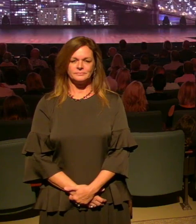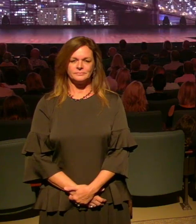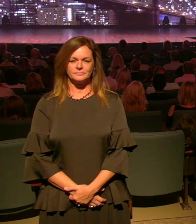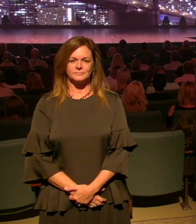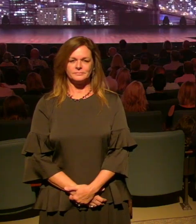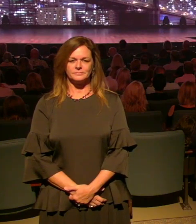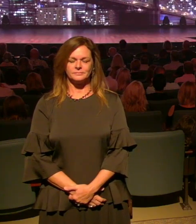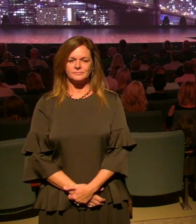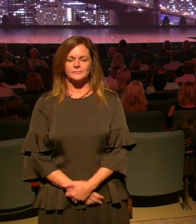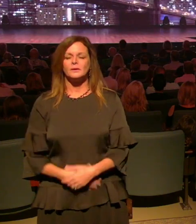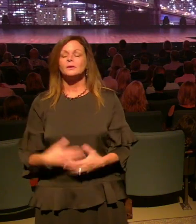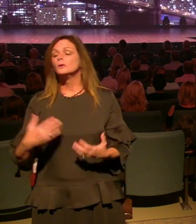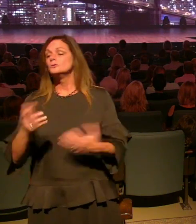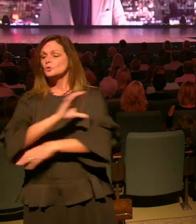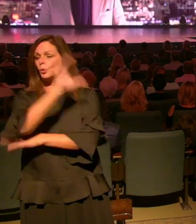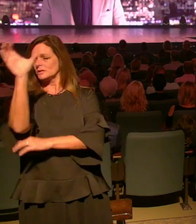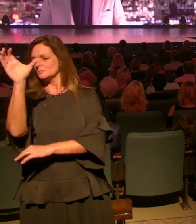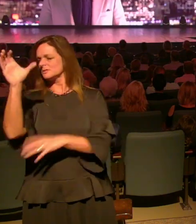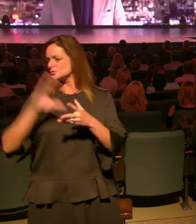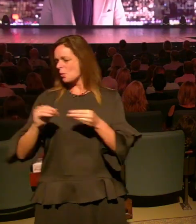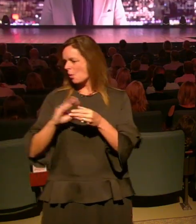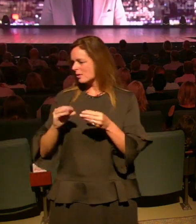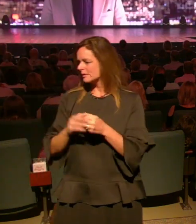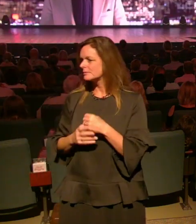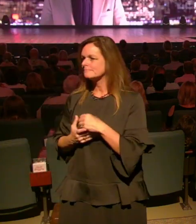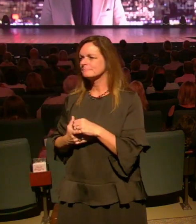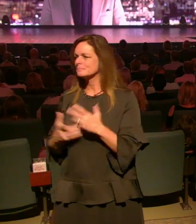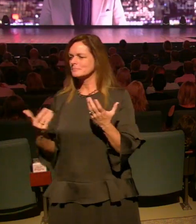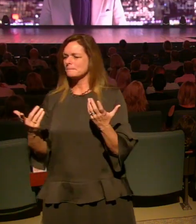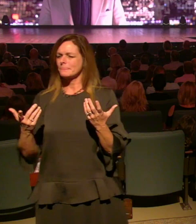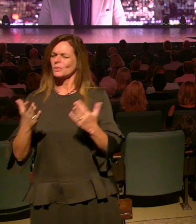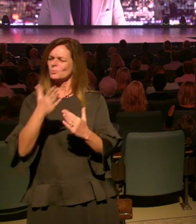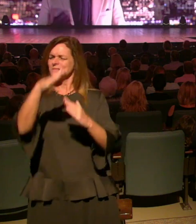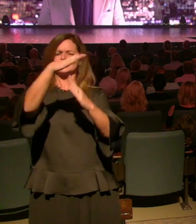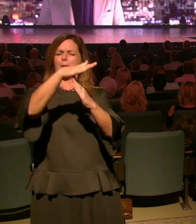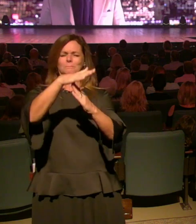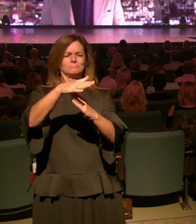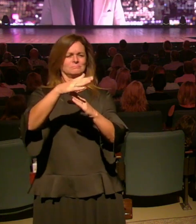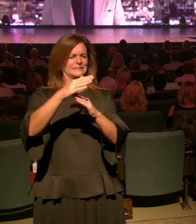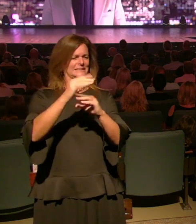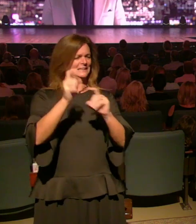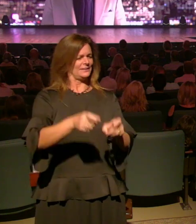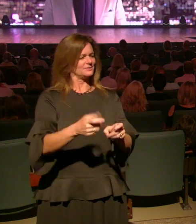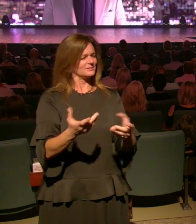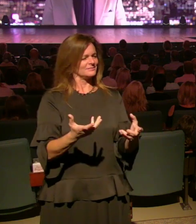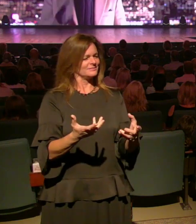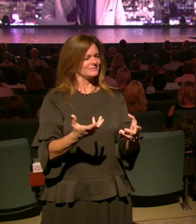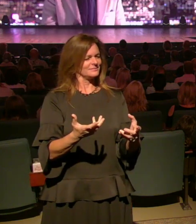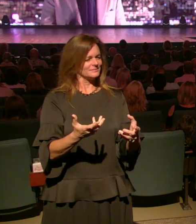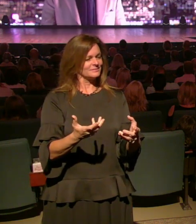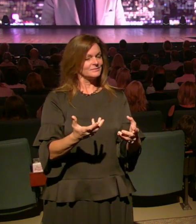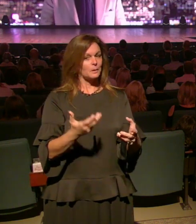The story of Christmas is really the story about the most significant gift that has ever been given. One of the reasons we give gifts at Christmas is